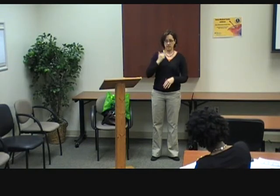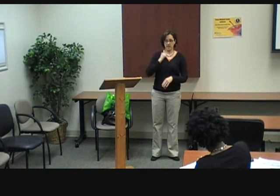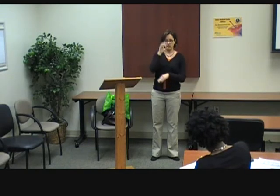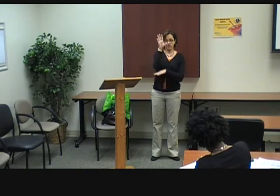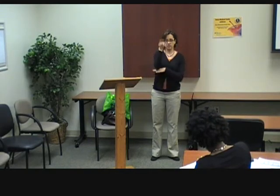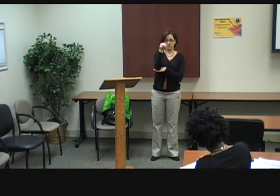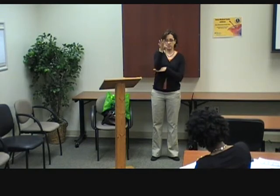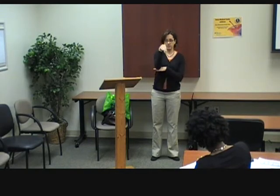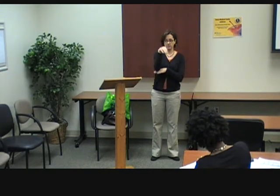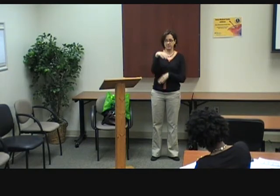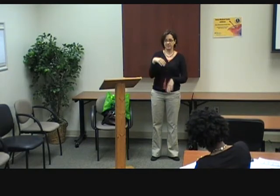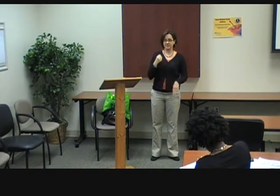Canada goose.